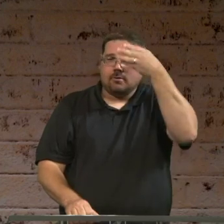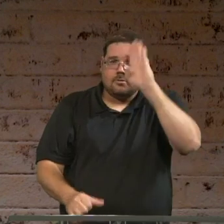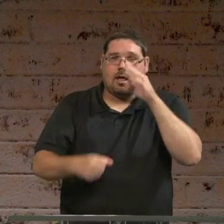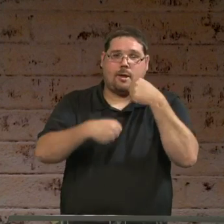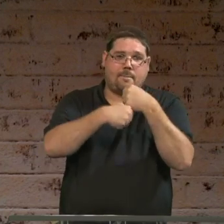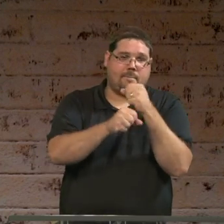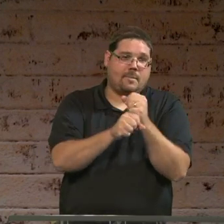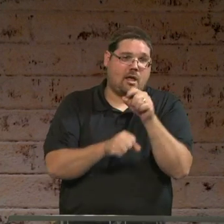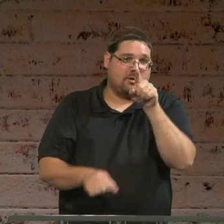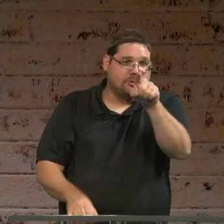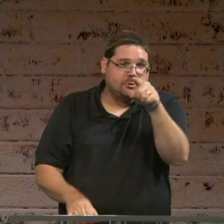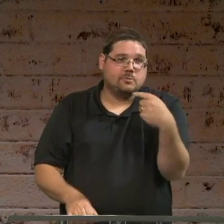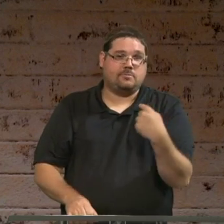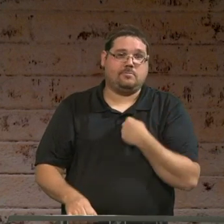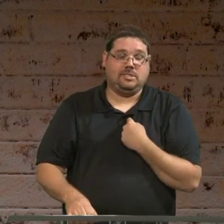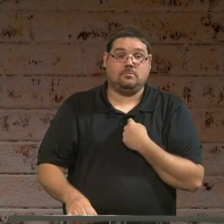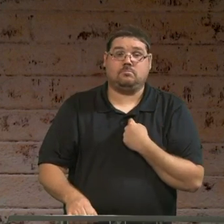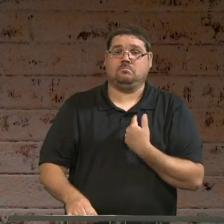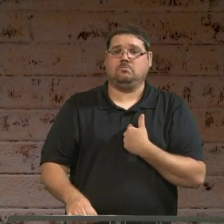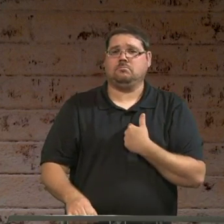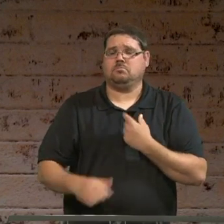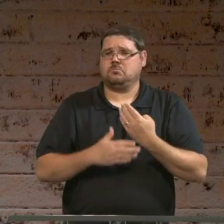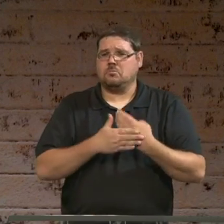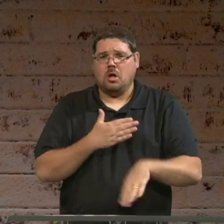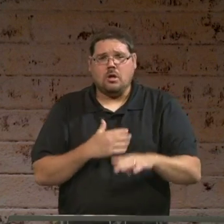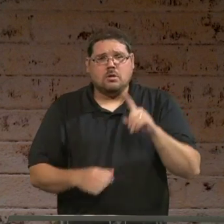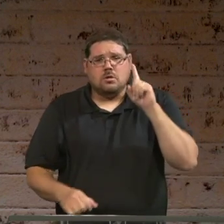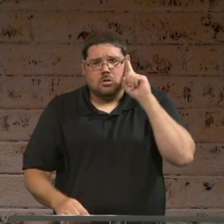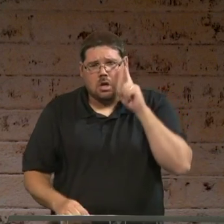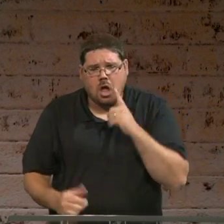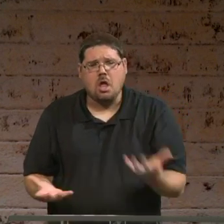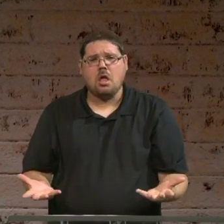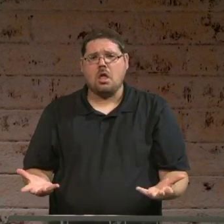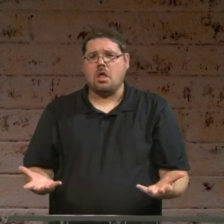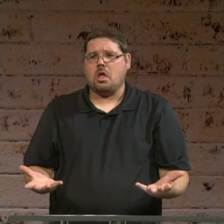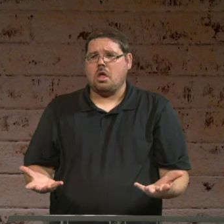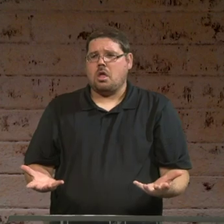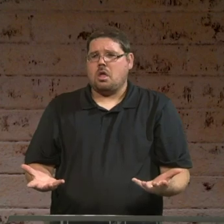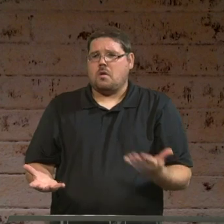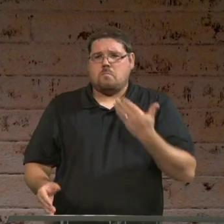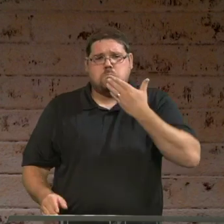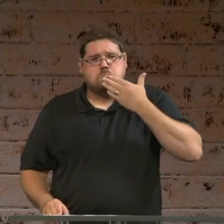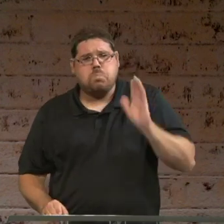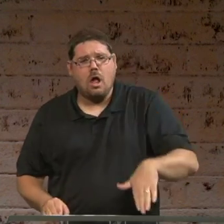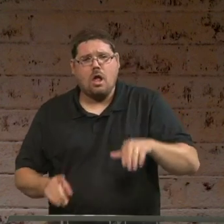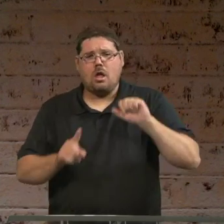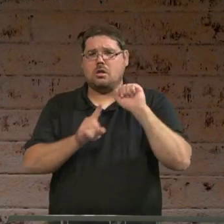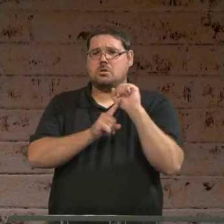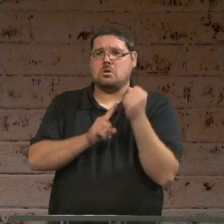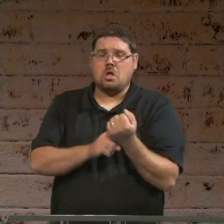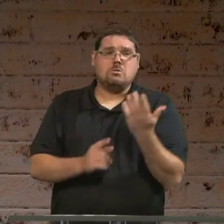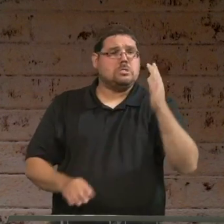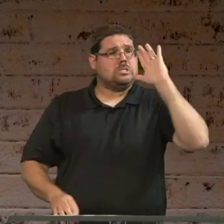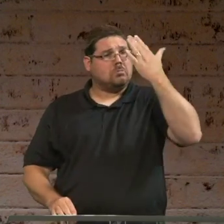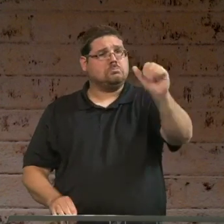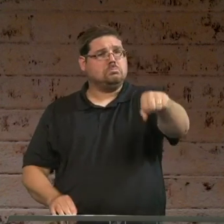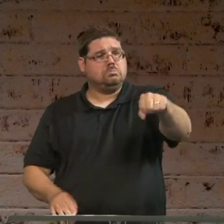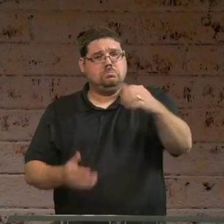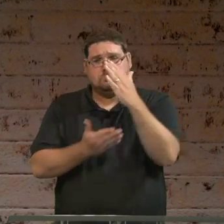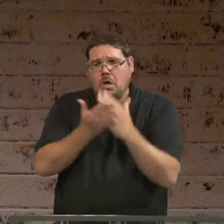Do you realize how wonderful God has made you and me? You say, but I was born deaf. This is not a